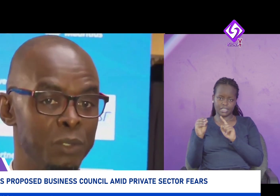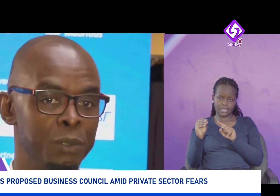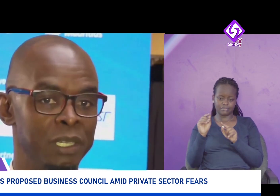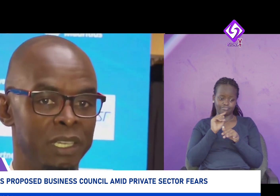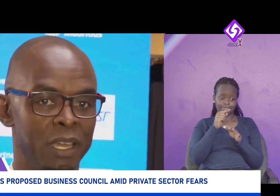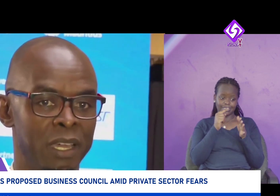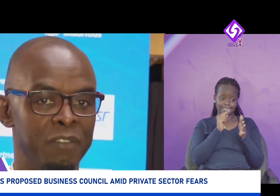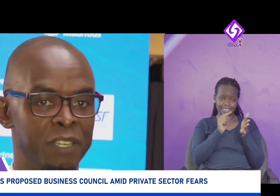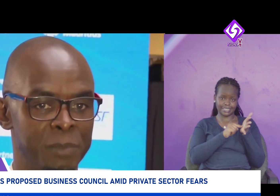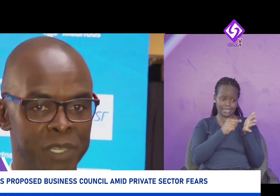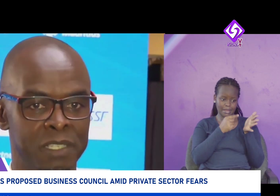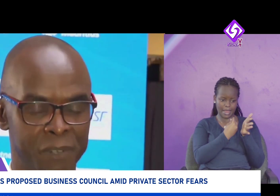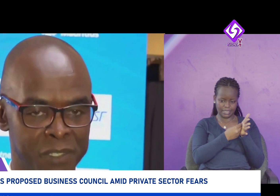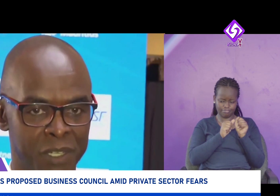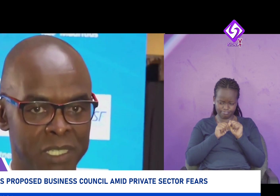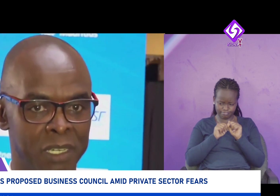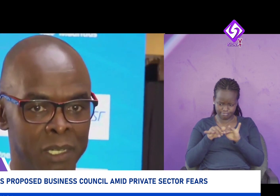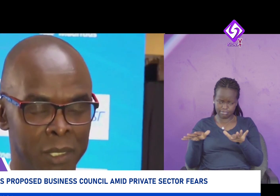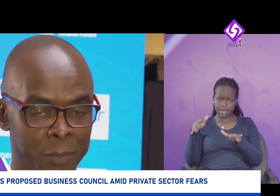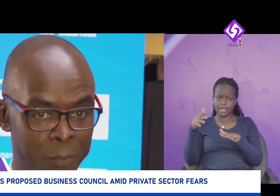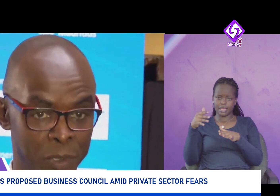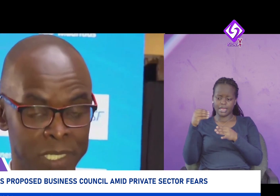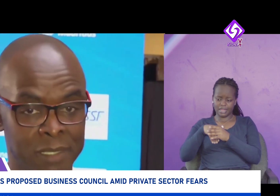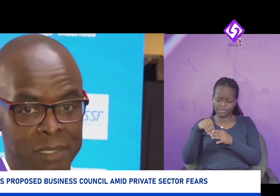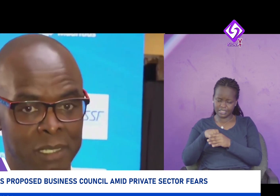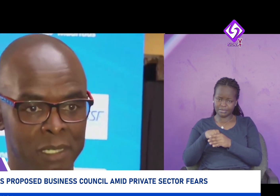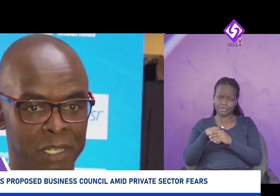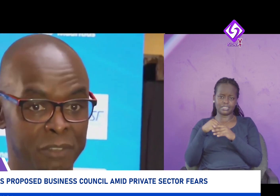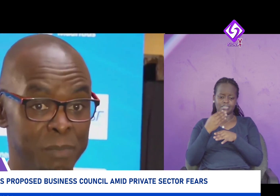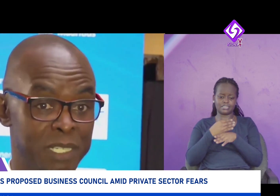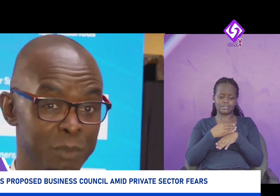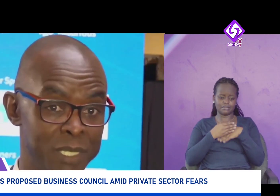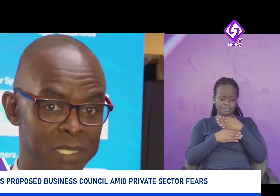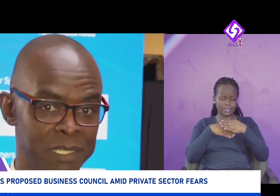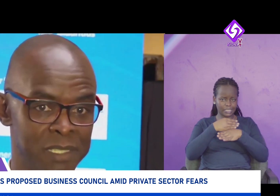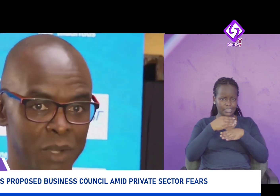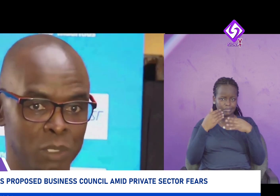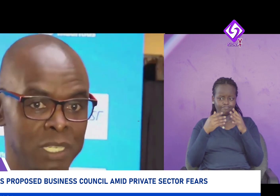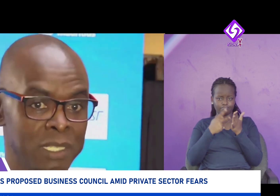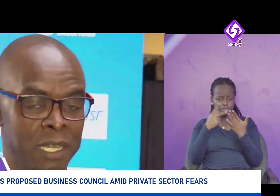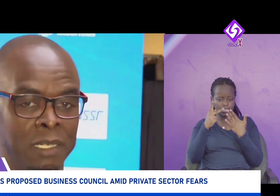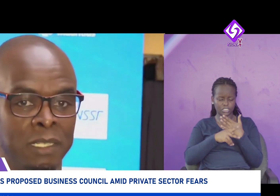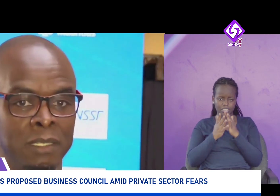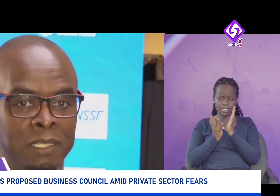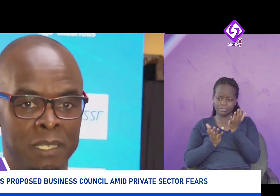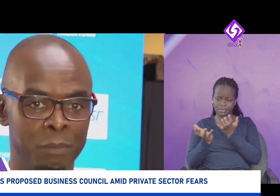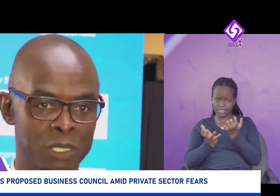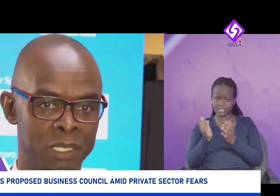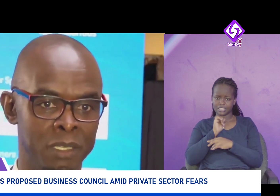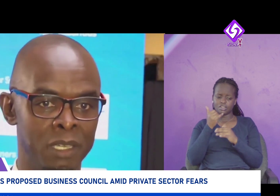into investments, infrastructure, projects, investment into businesses, and not just currently seated mostly